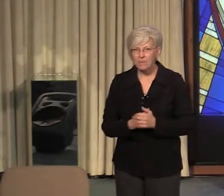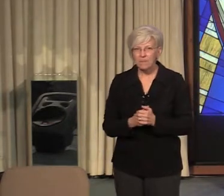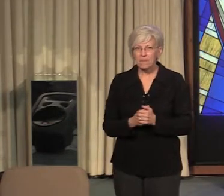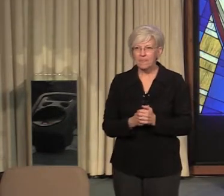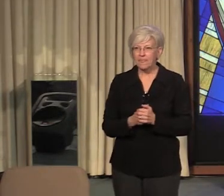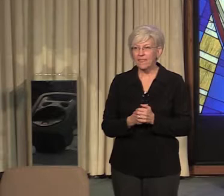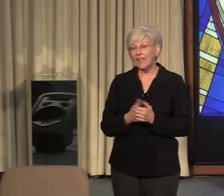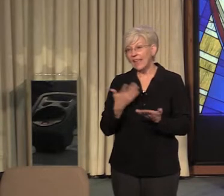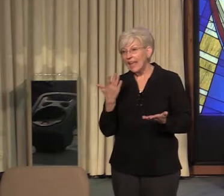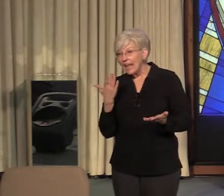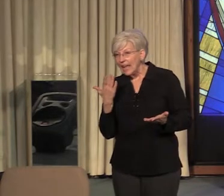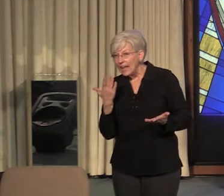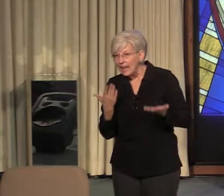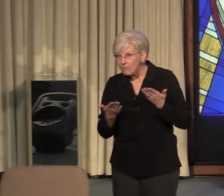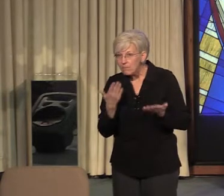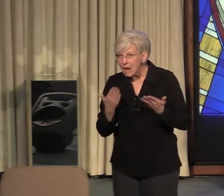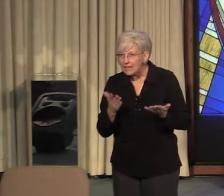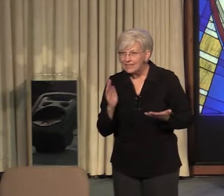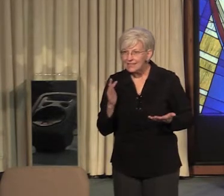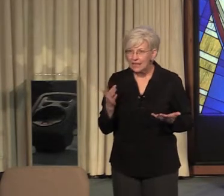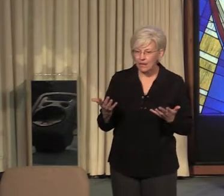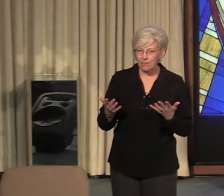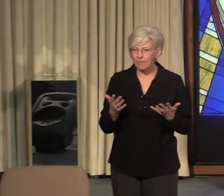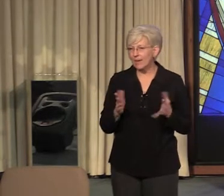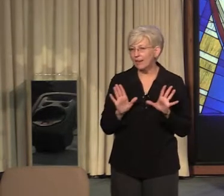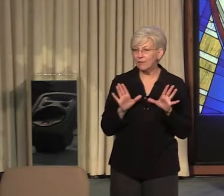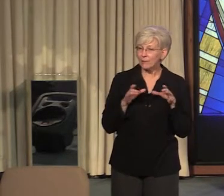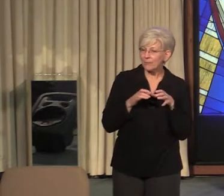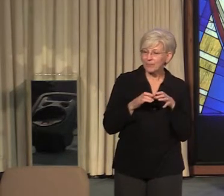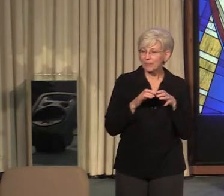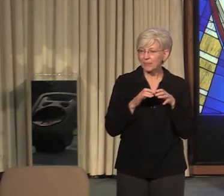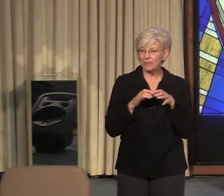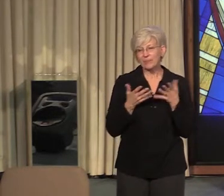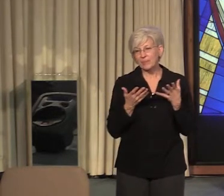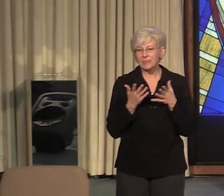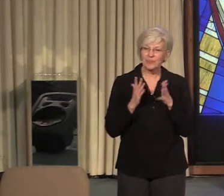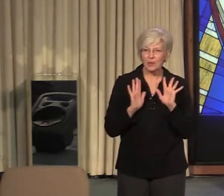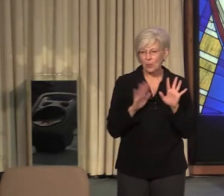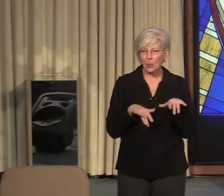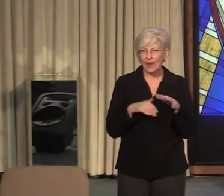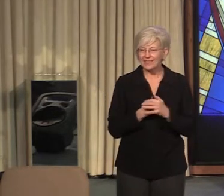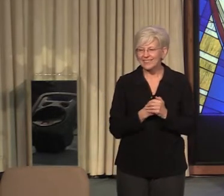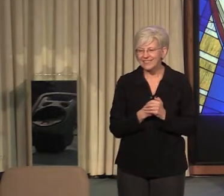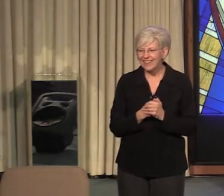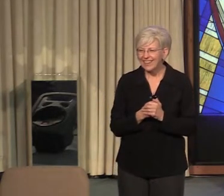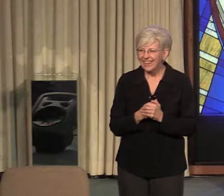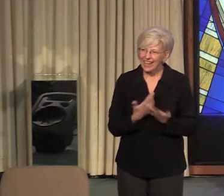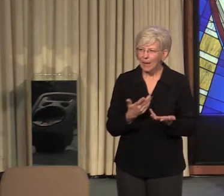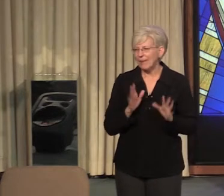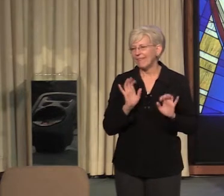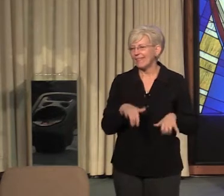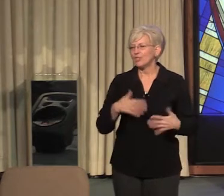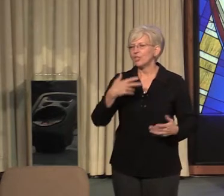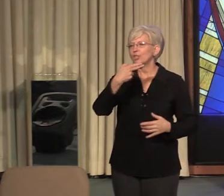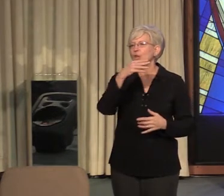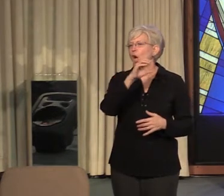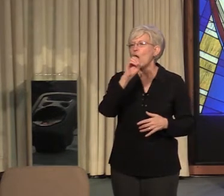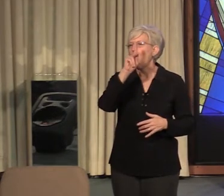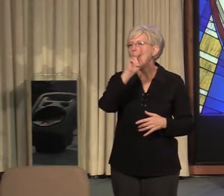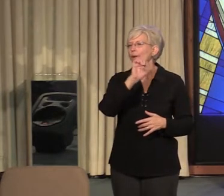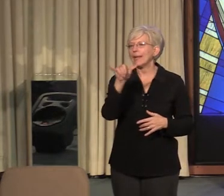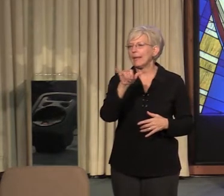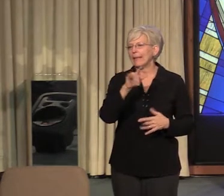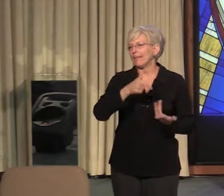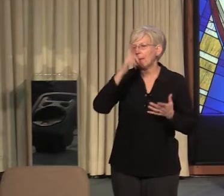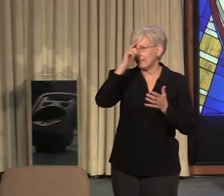that might seem kind of quaint, right? Oh, well, that's just, you know, that's just hokey. They believed a lot of crazy